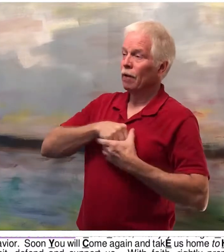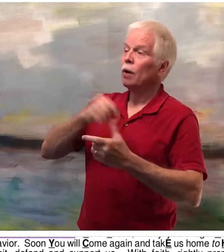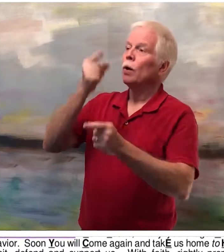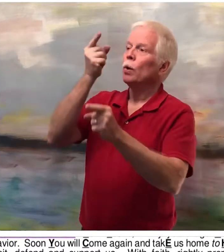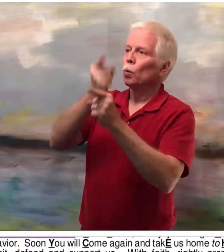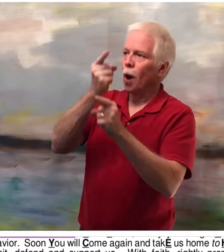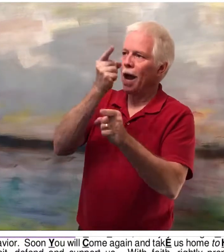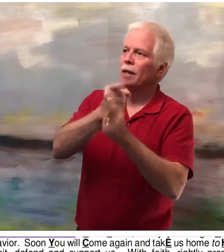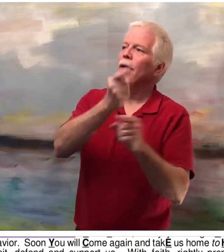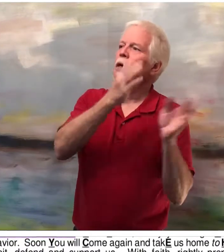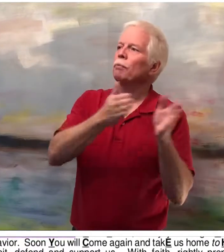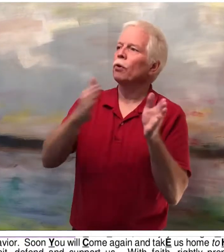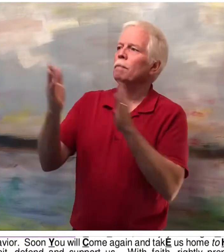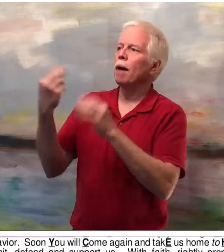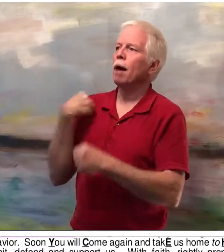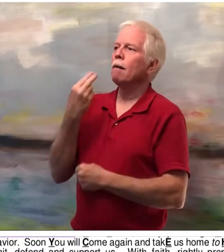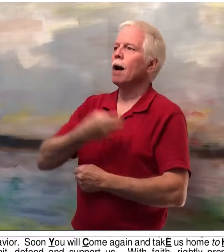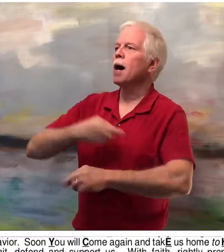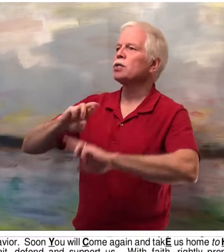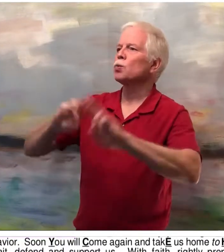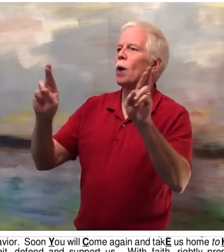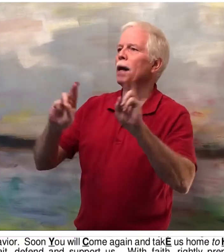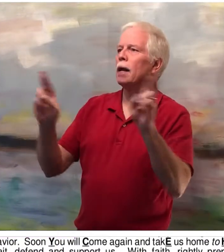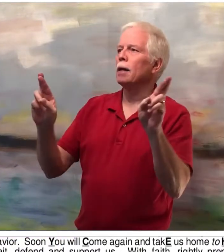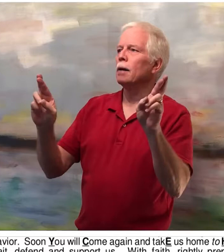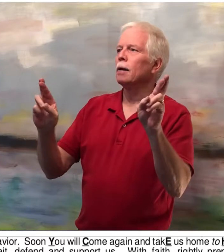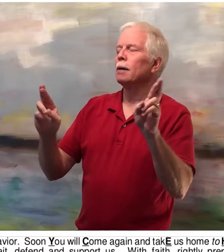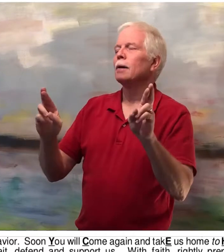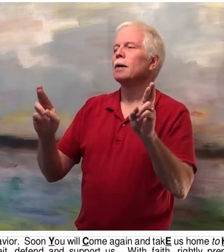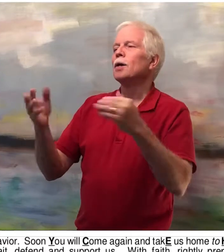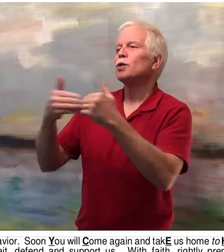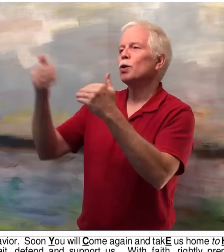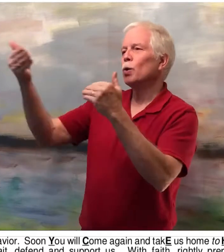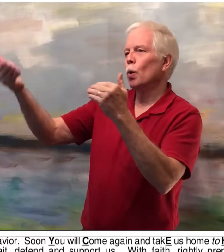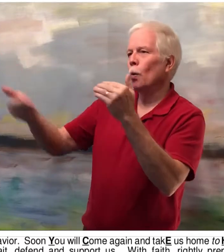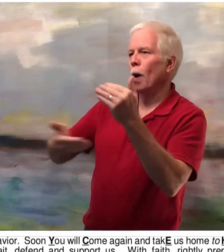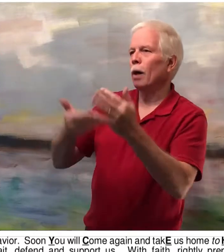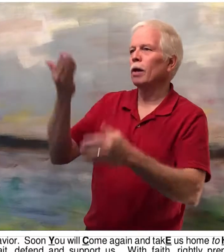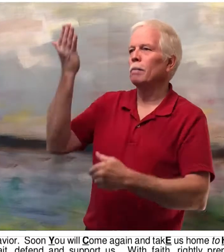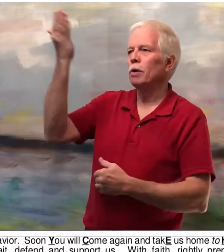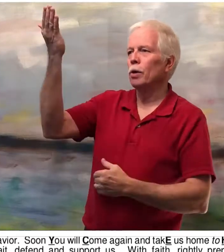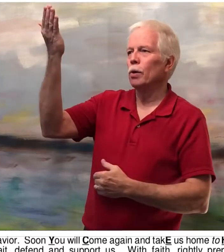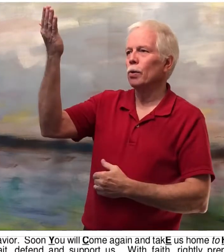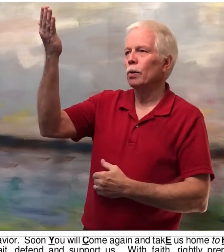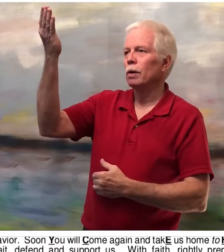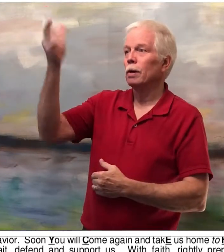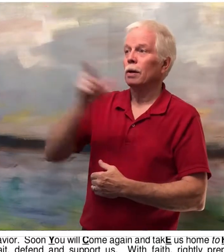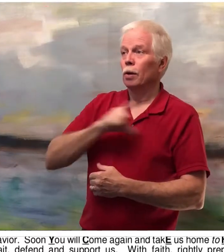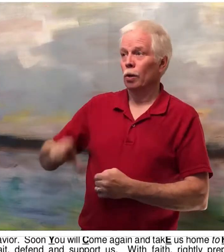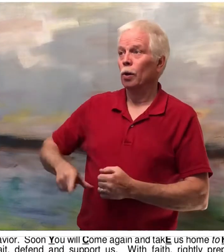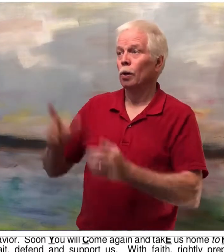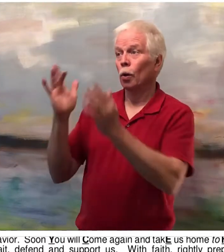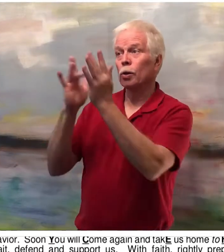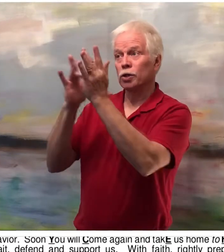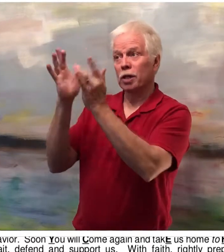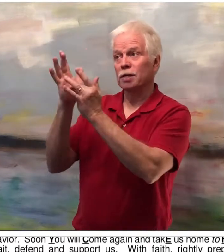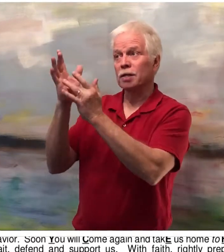Rightly prepare us ready to welcome you, Lord Jesus.